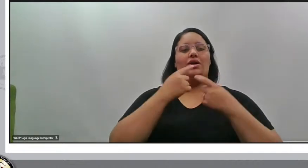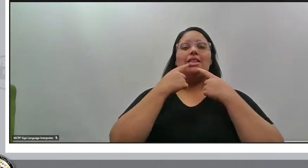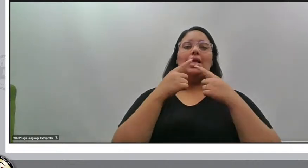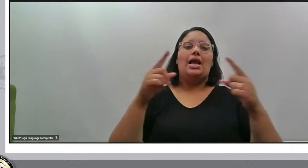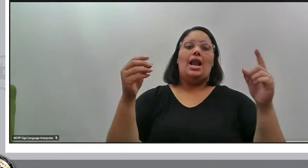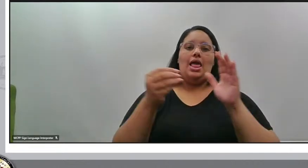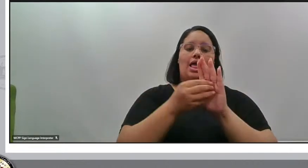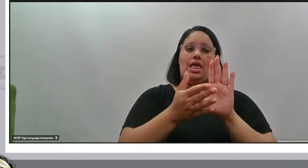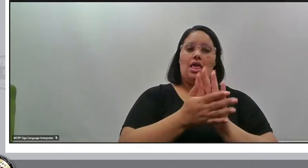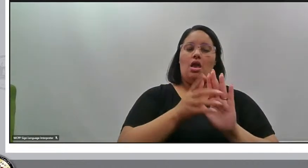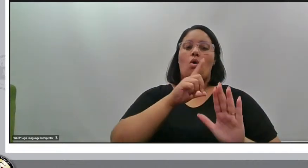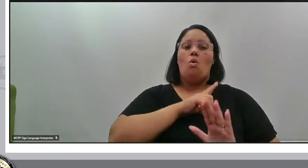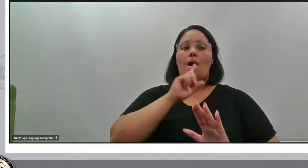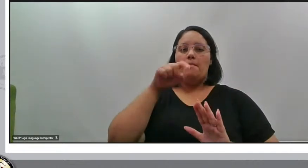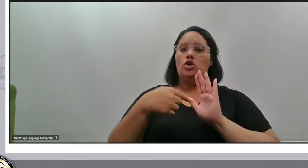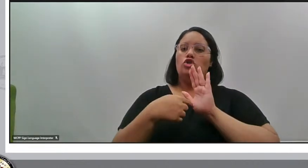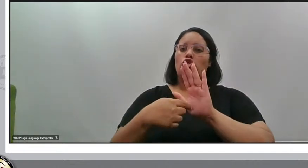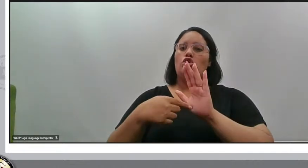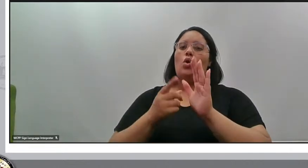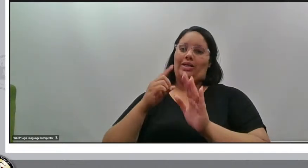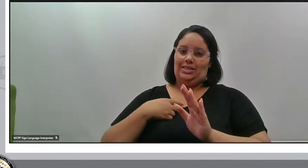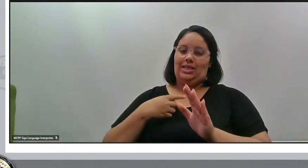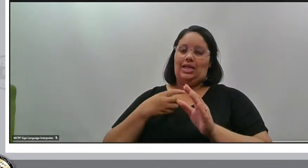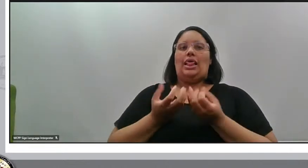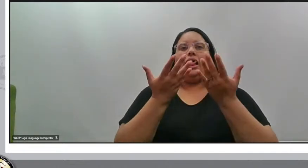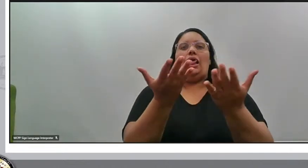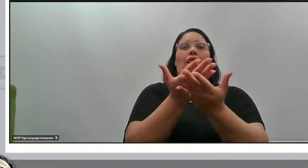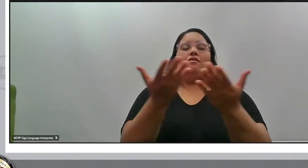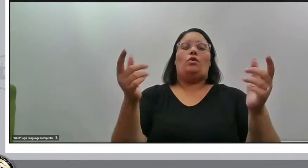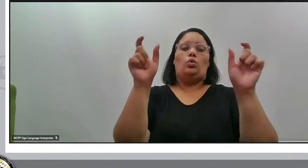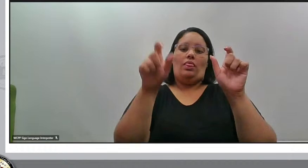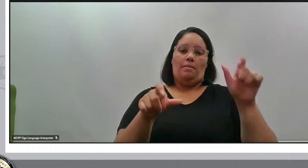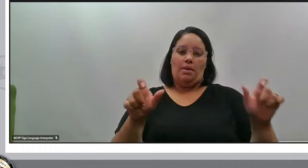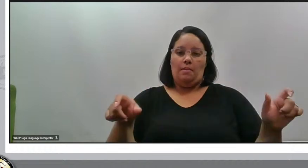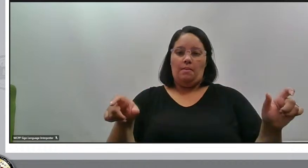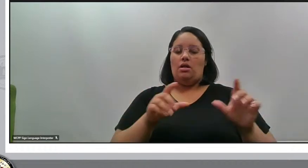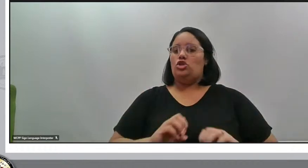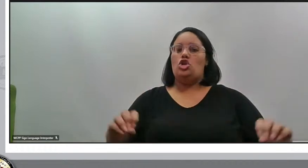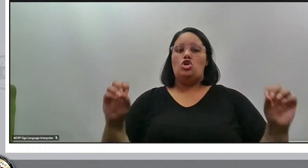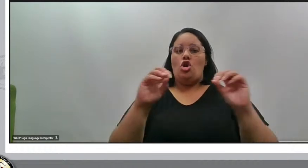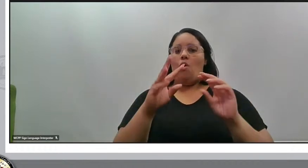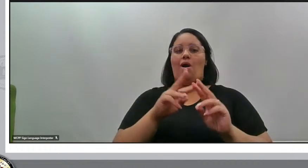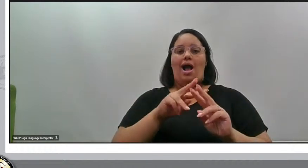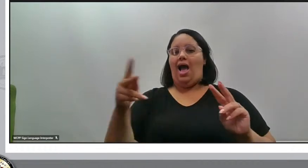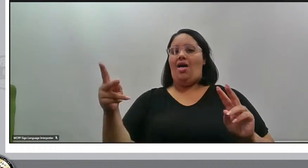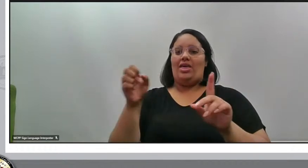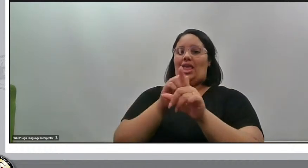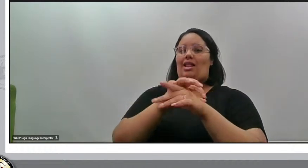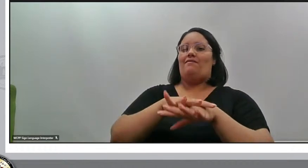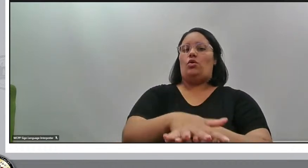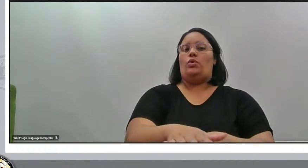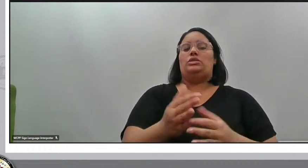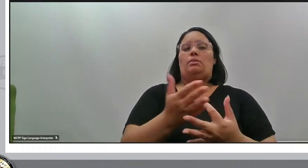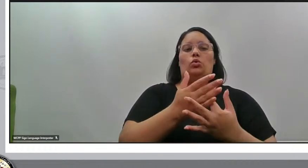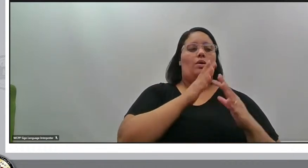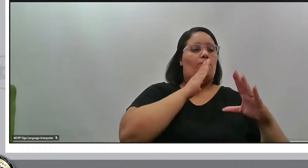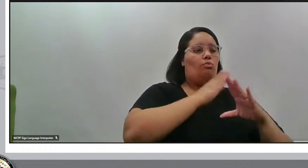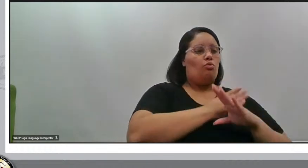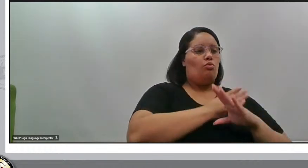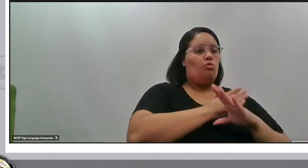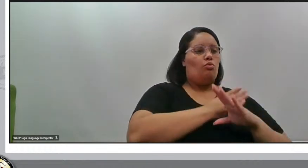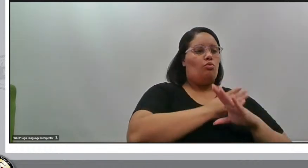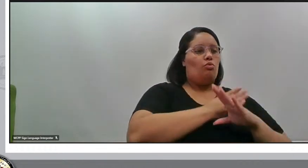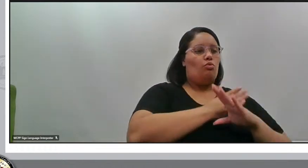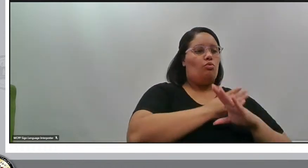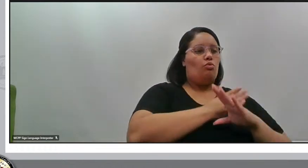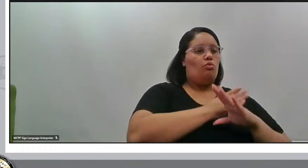have to show that it did go to the people and that there isn't any undue influence between the private organization as well